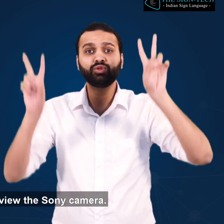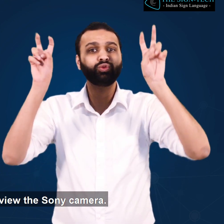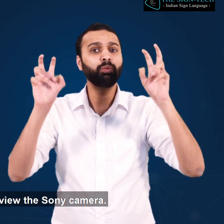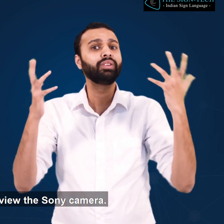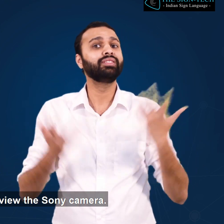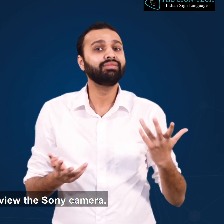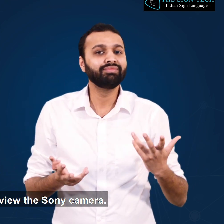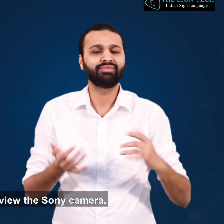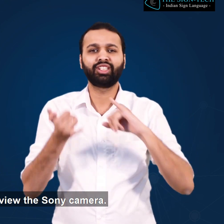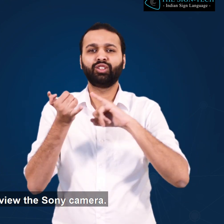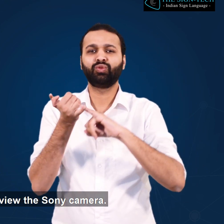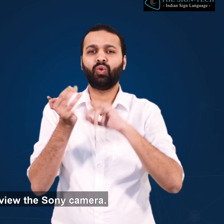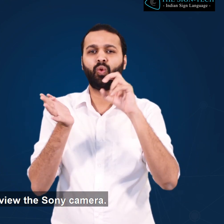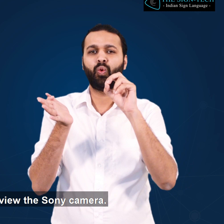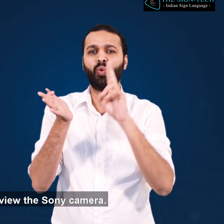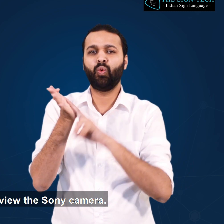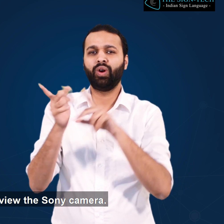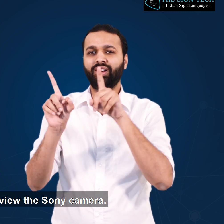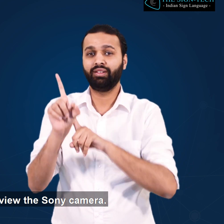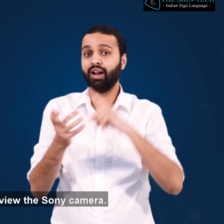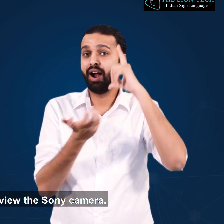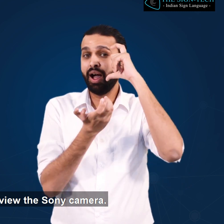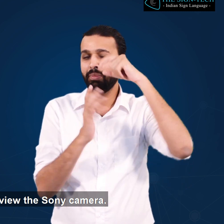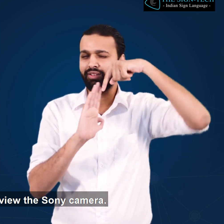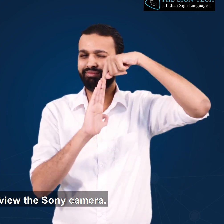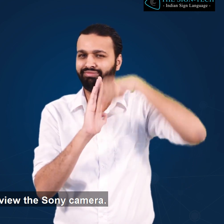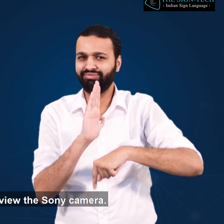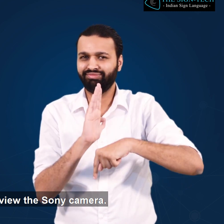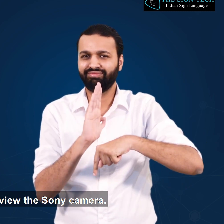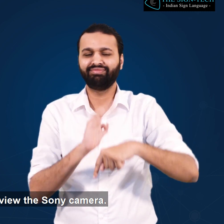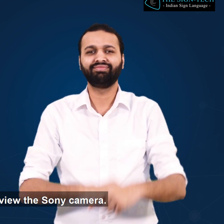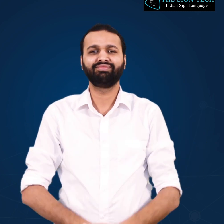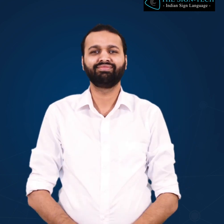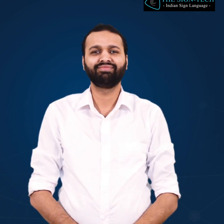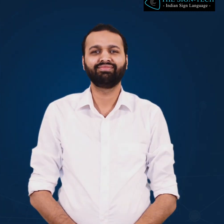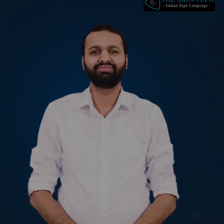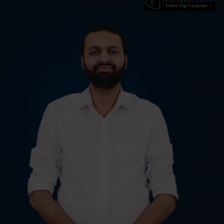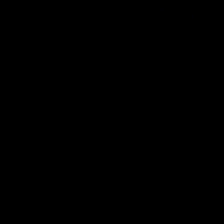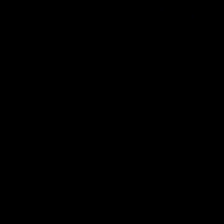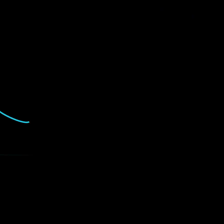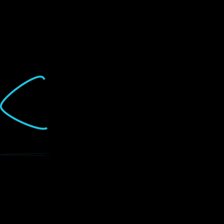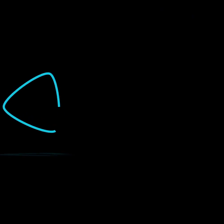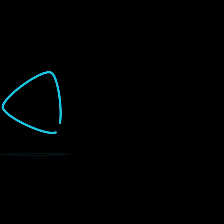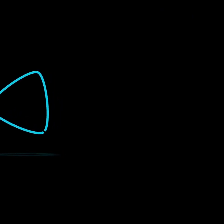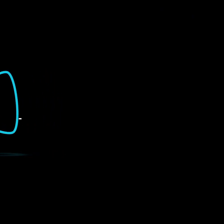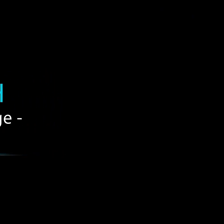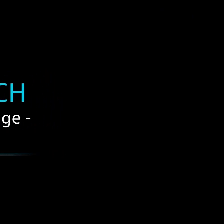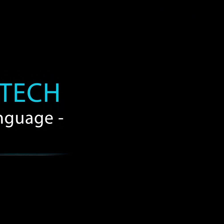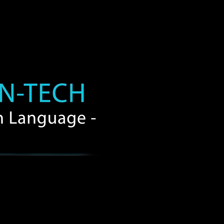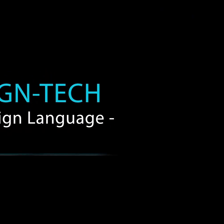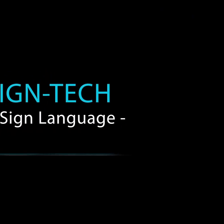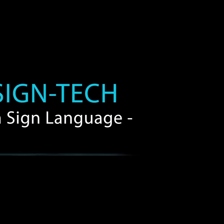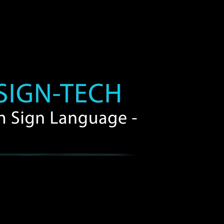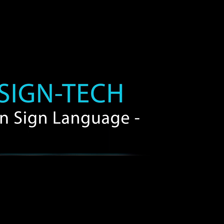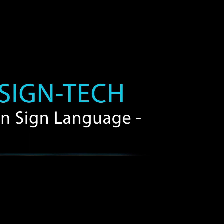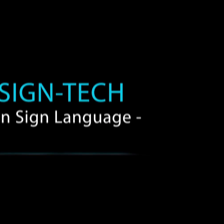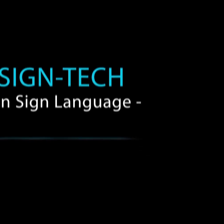Next, we shall review the Sony camera. at by Tap The device not very high. course, at not very